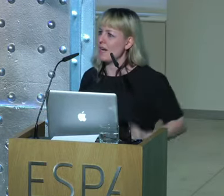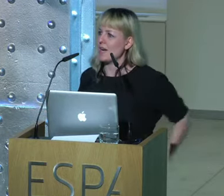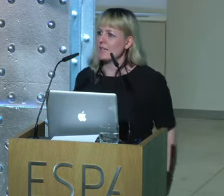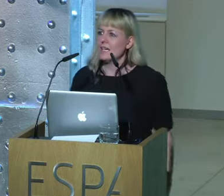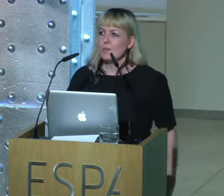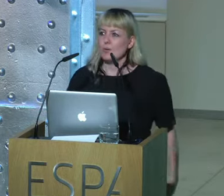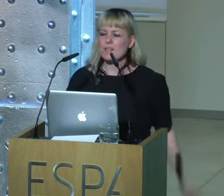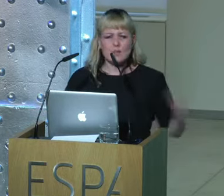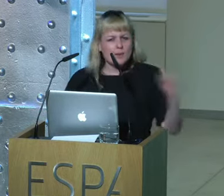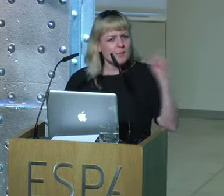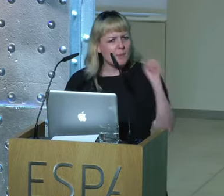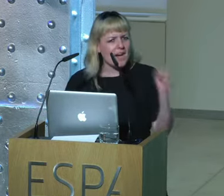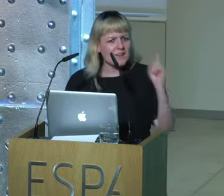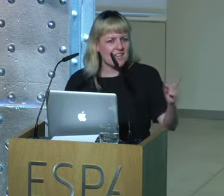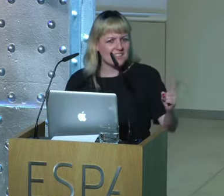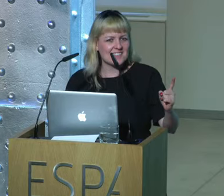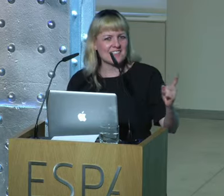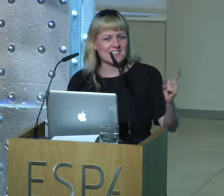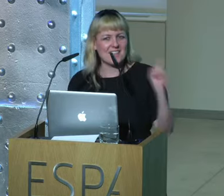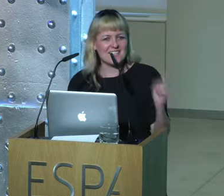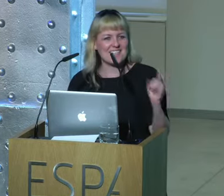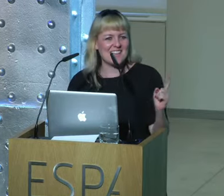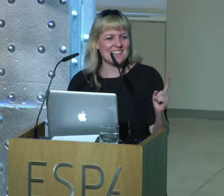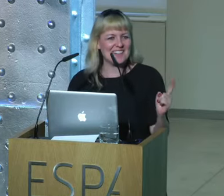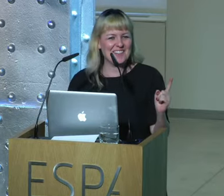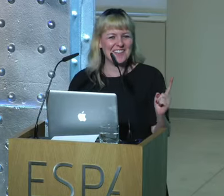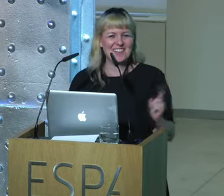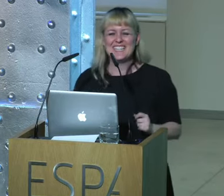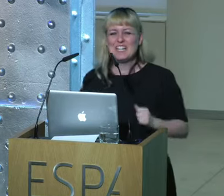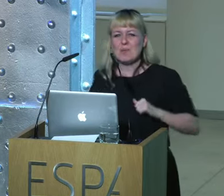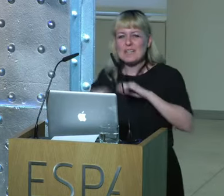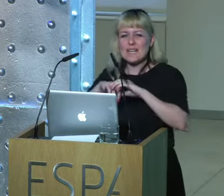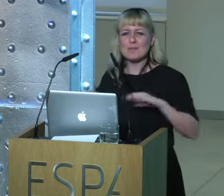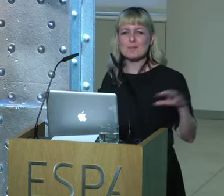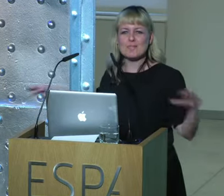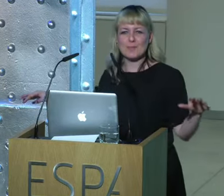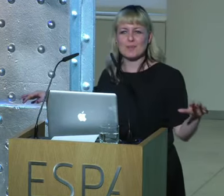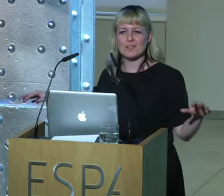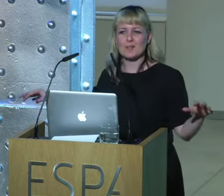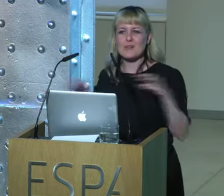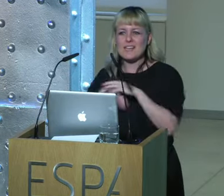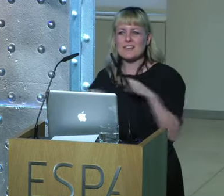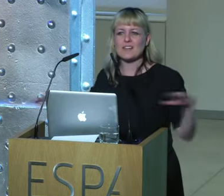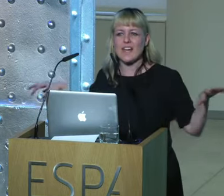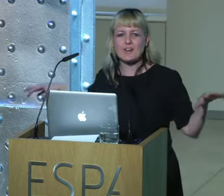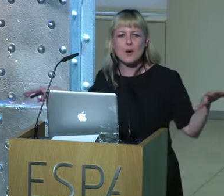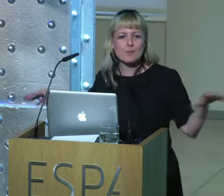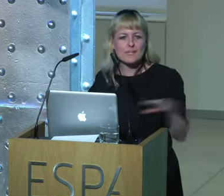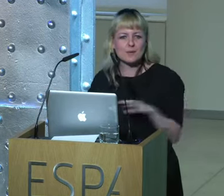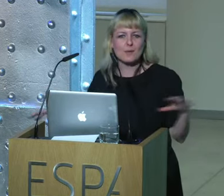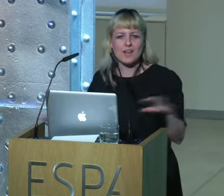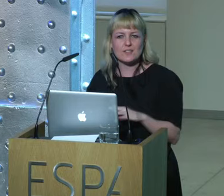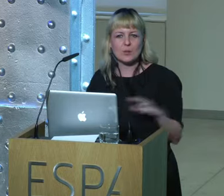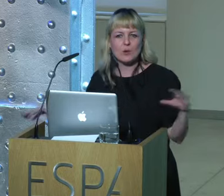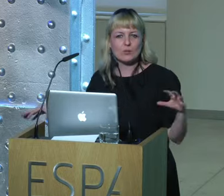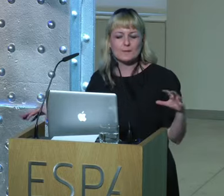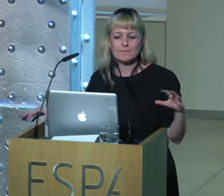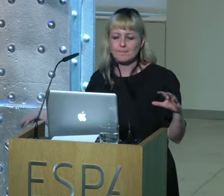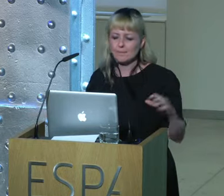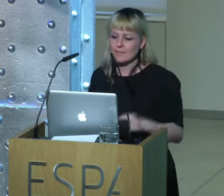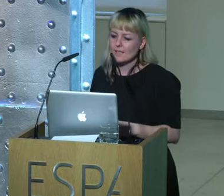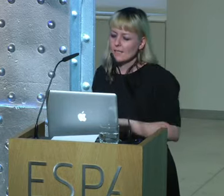is about. But we don't combine things to that extent. You know? We keep them separate. The media cannot be combined at